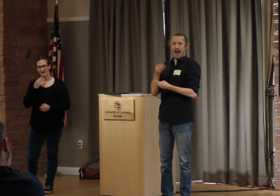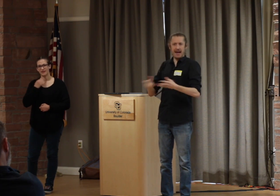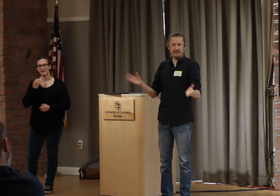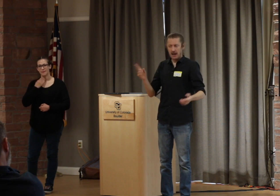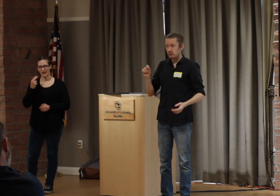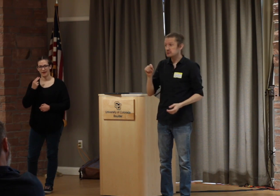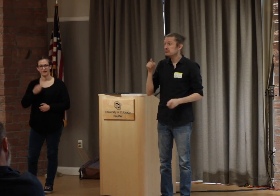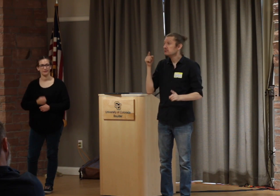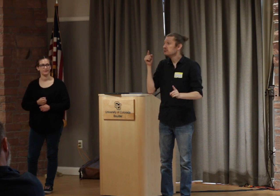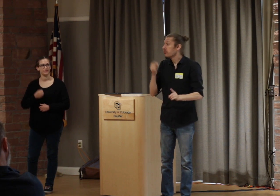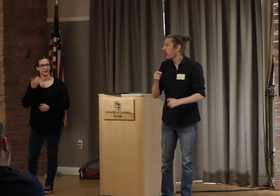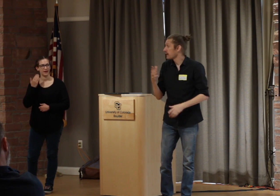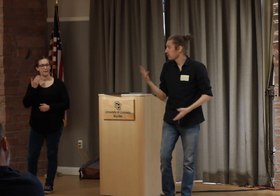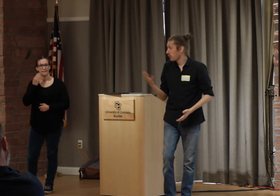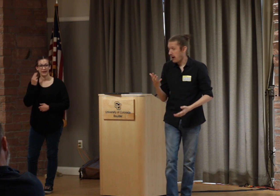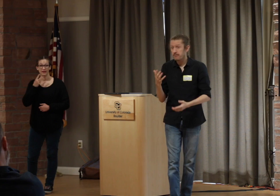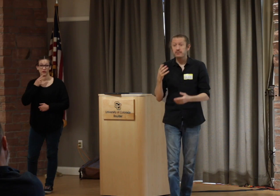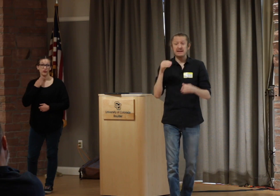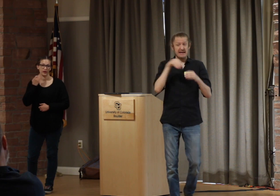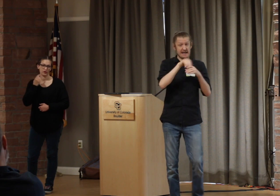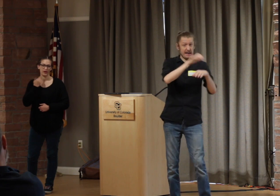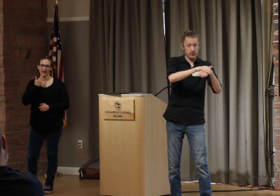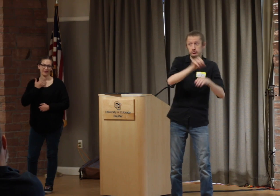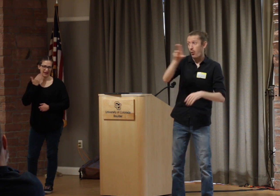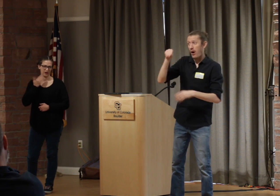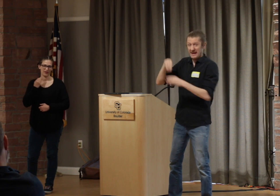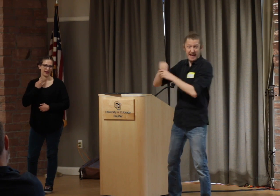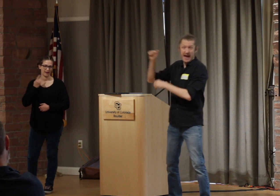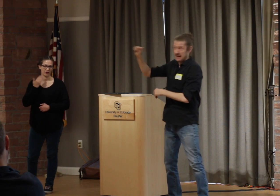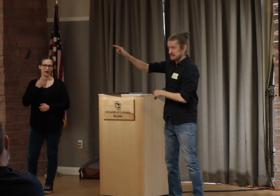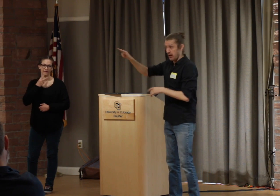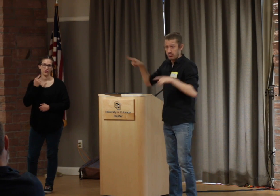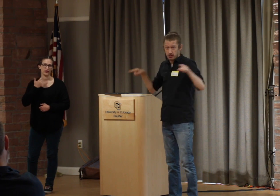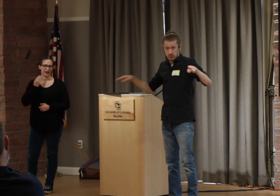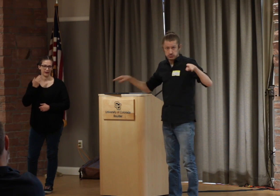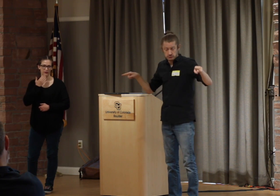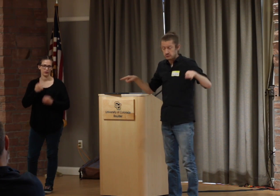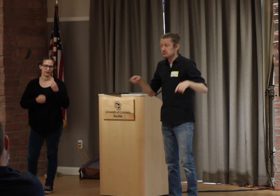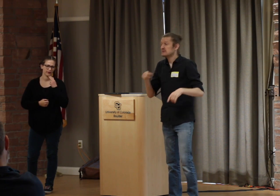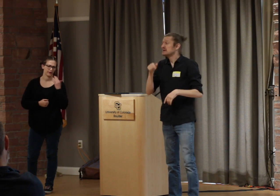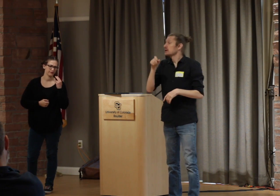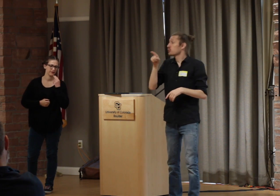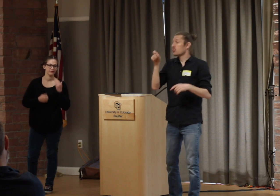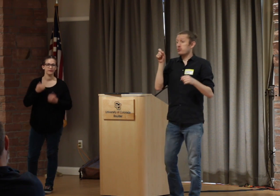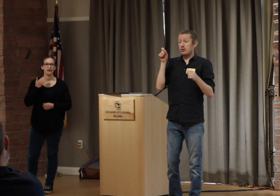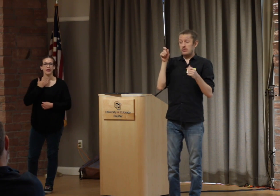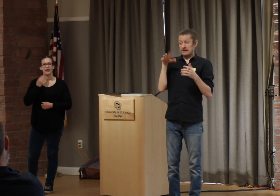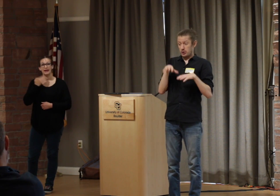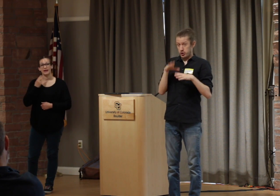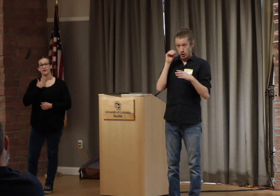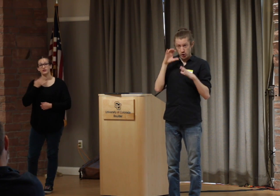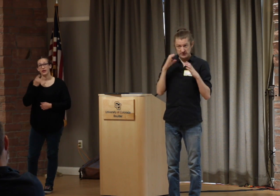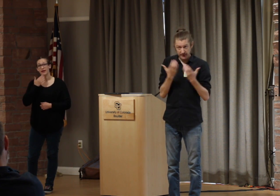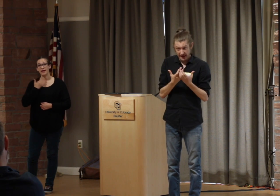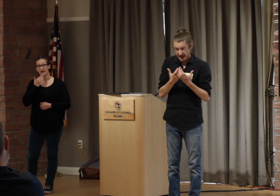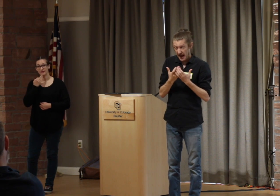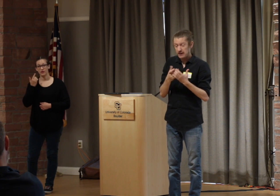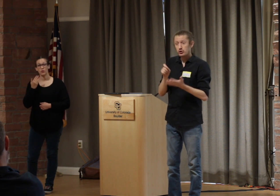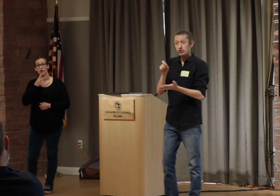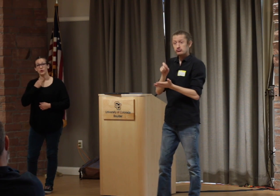Sorry, I'm going to sort of connect this back because you can read it later in the handout if you'd like to. In English